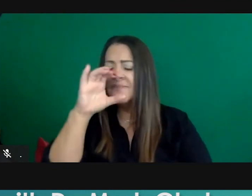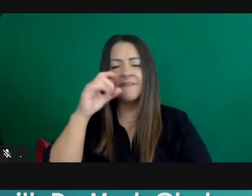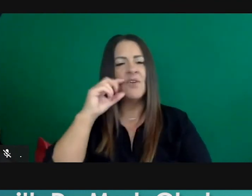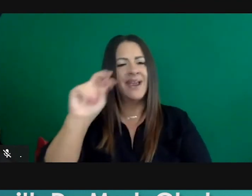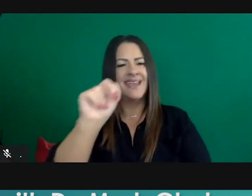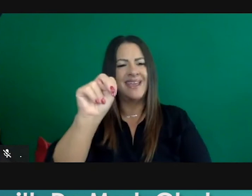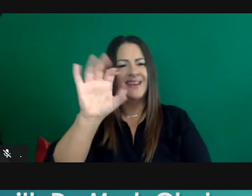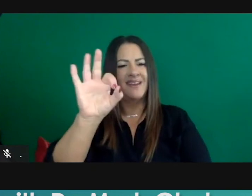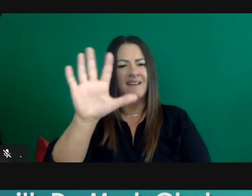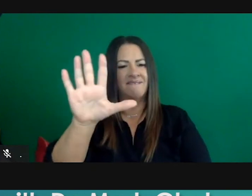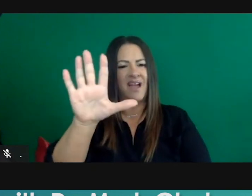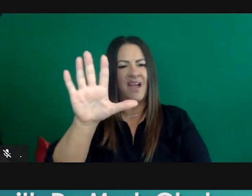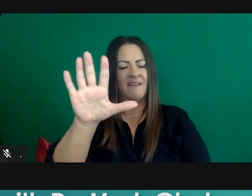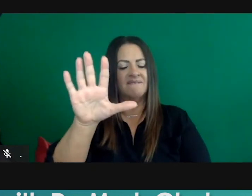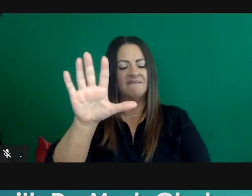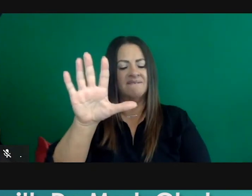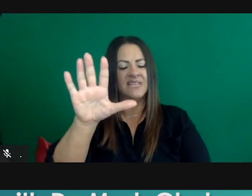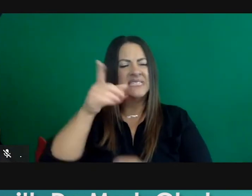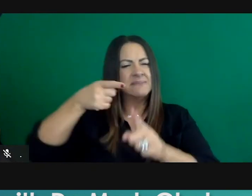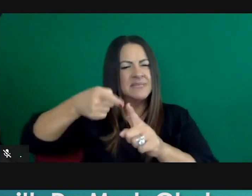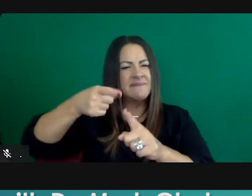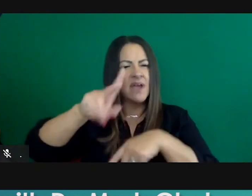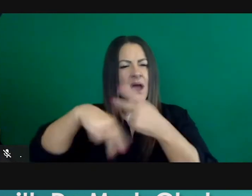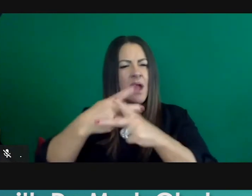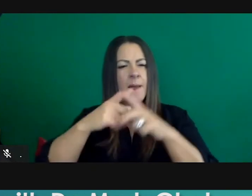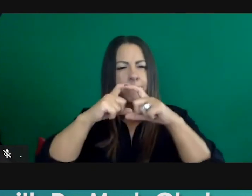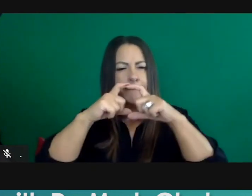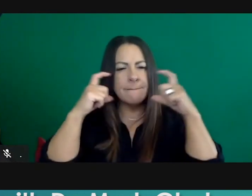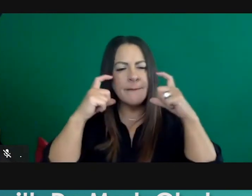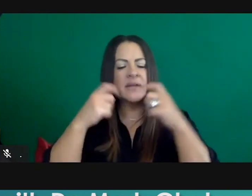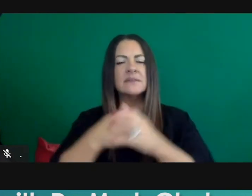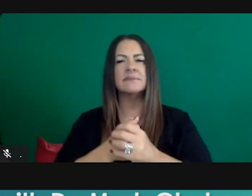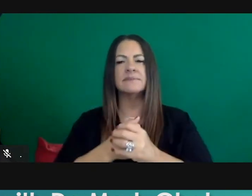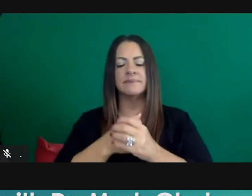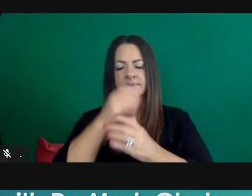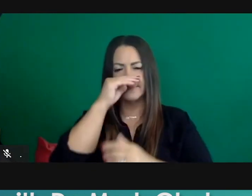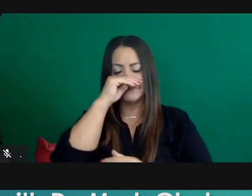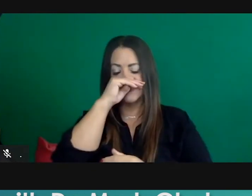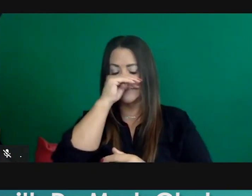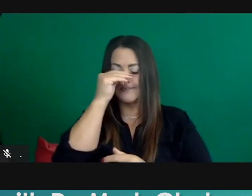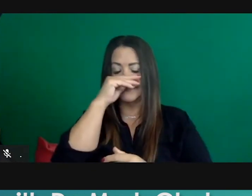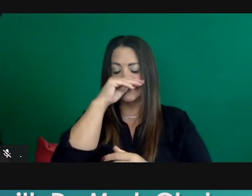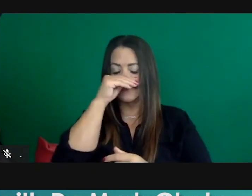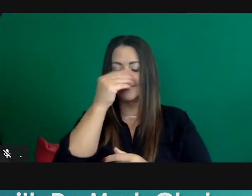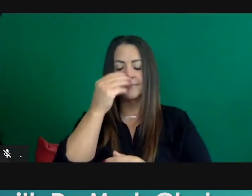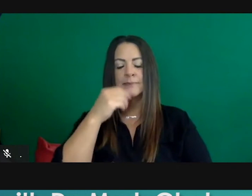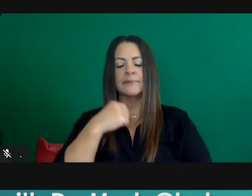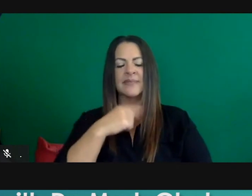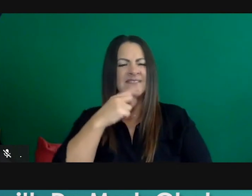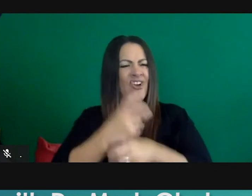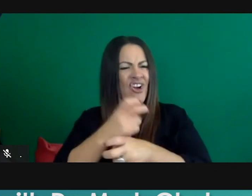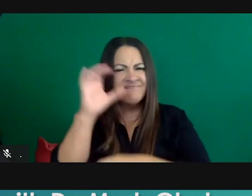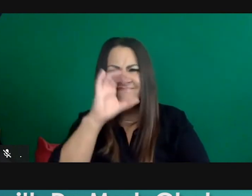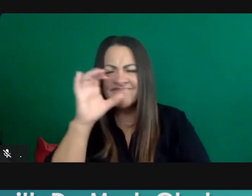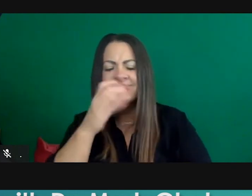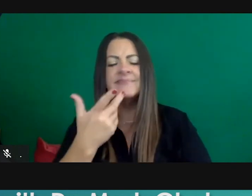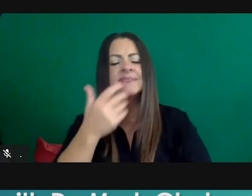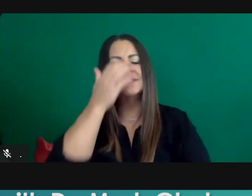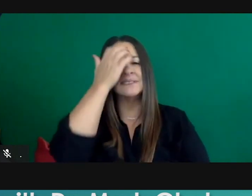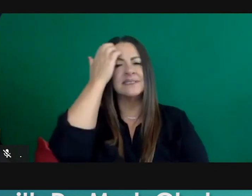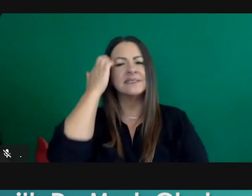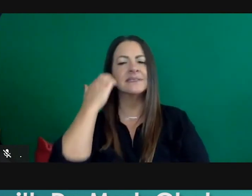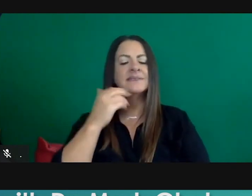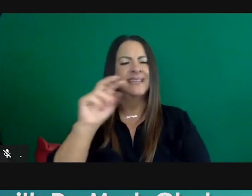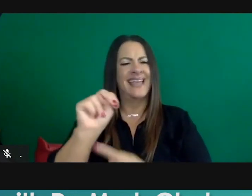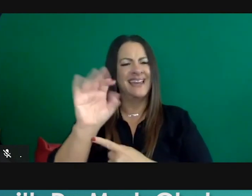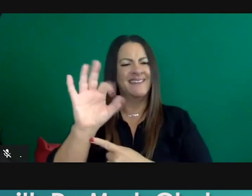person, not an essential worker or a healthcare worker. And I just wanted to ask you if the N95